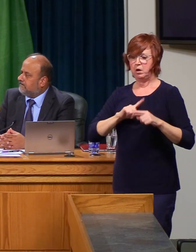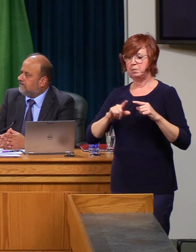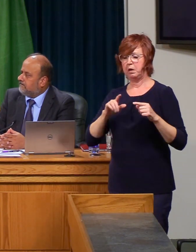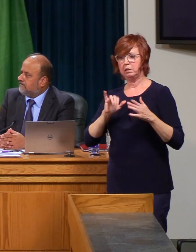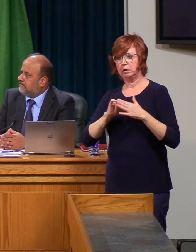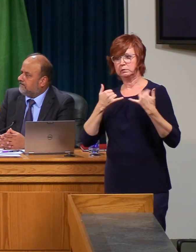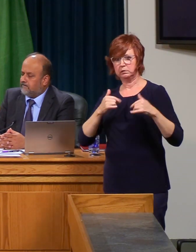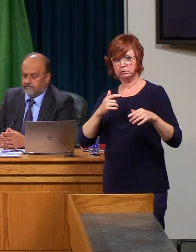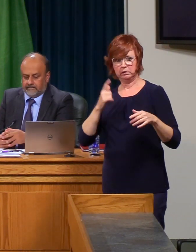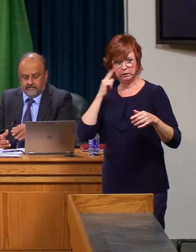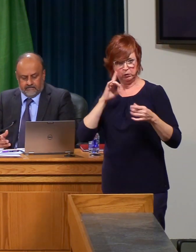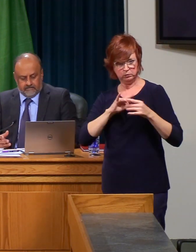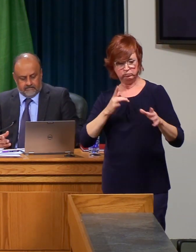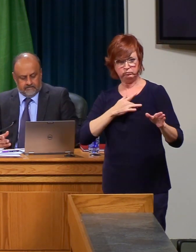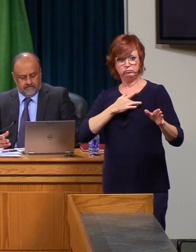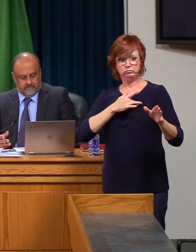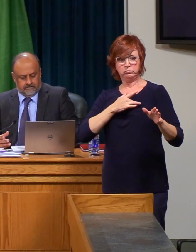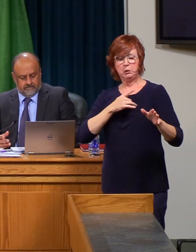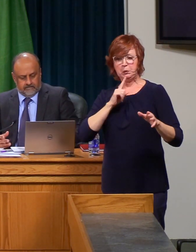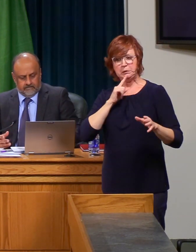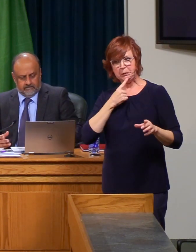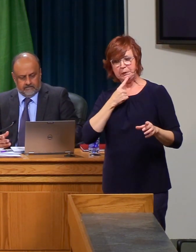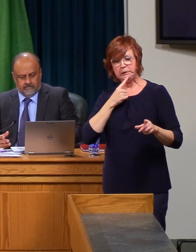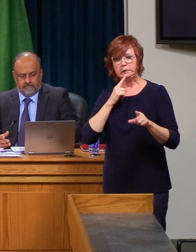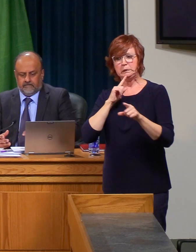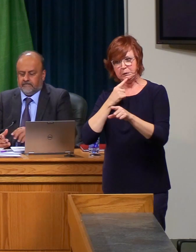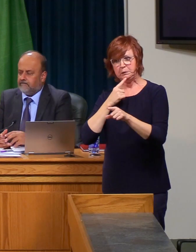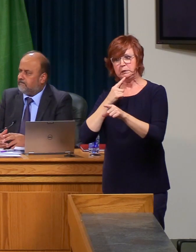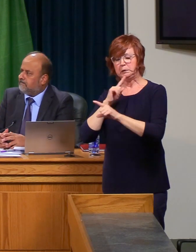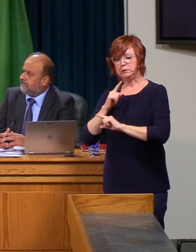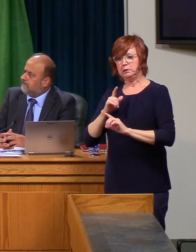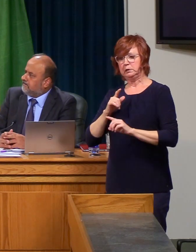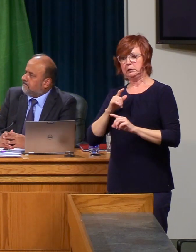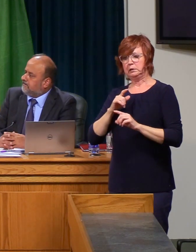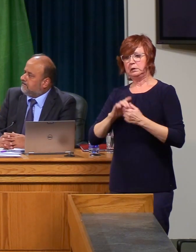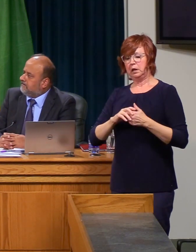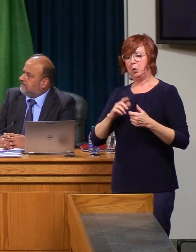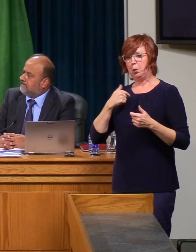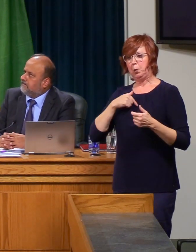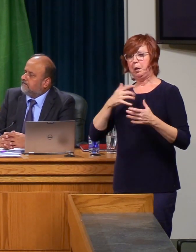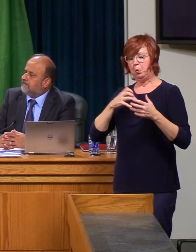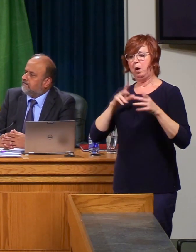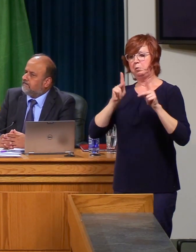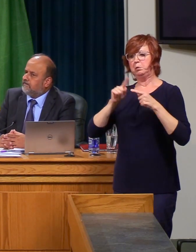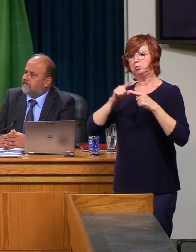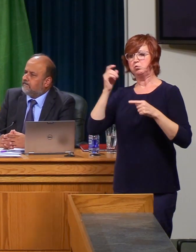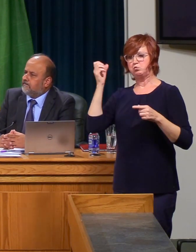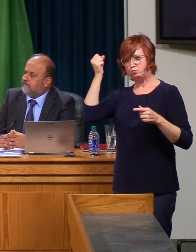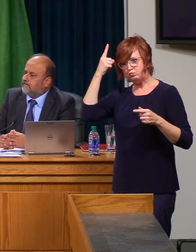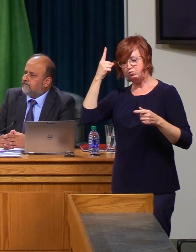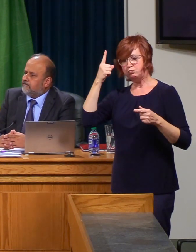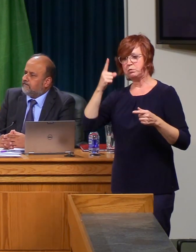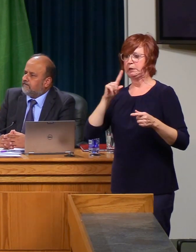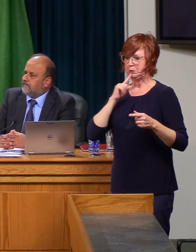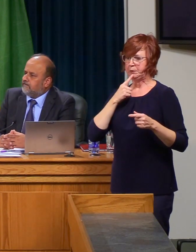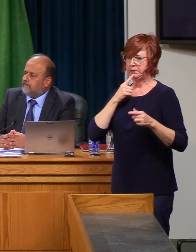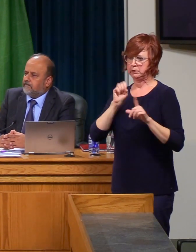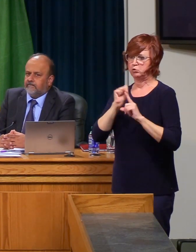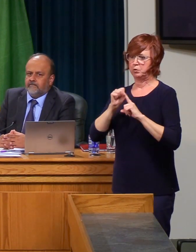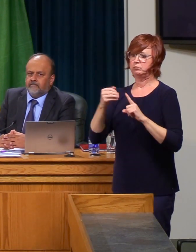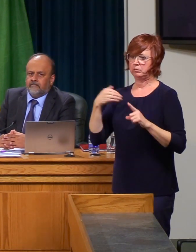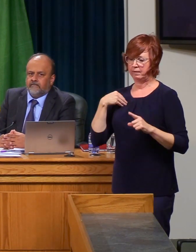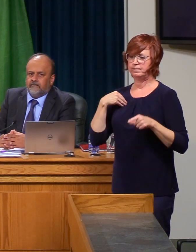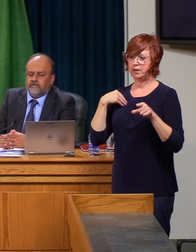to recognize how serious this is, and we think this should certainly grab their attention. Steph?